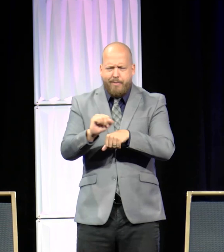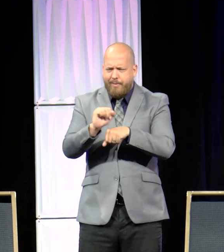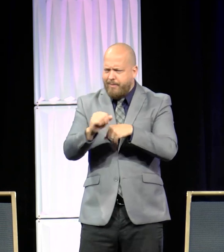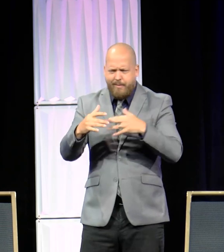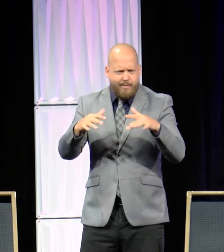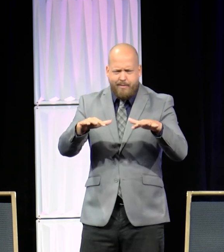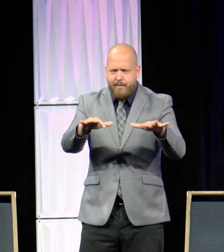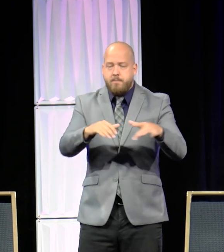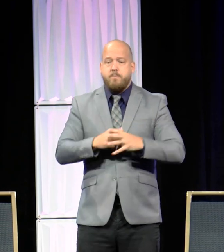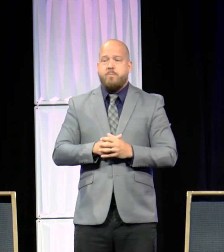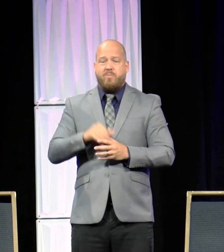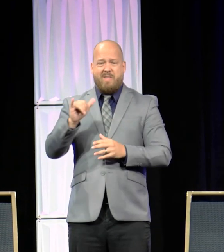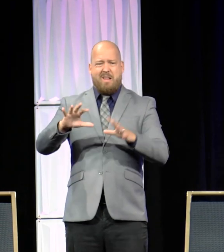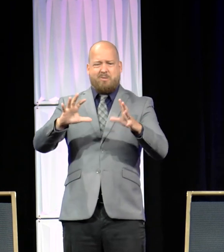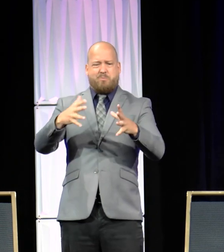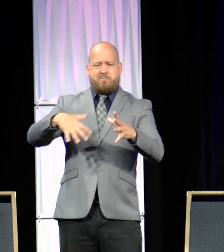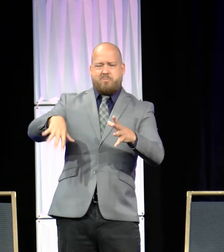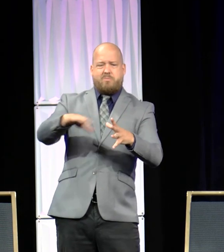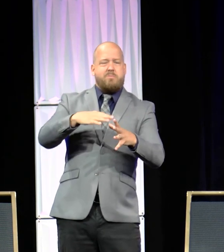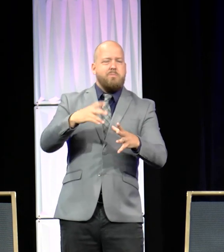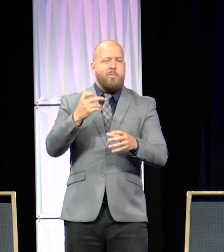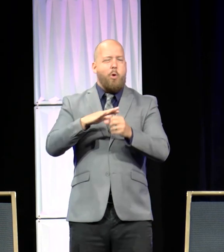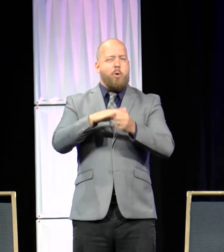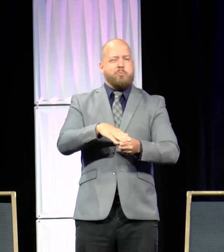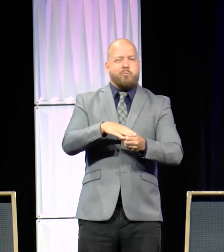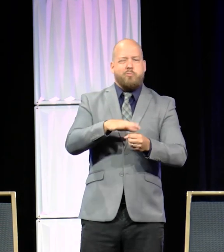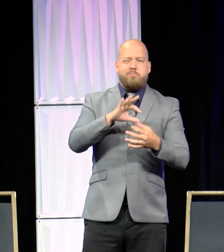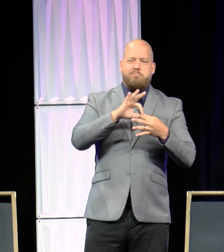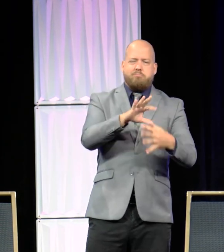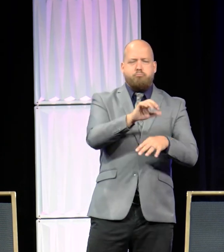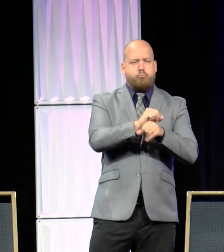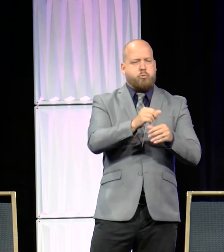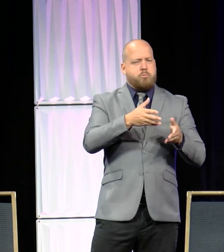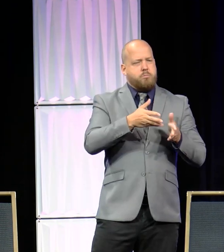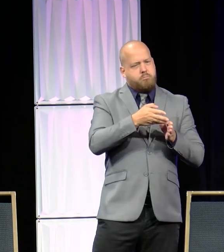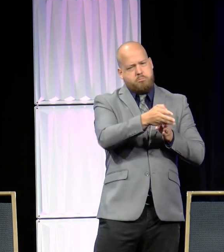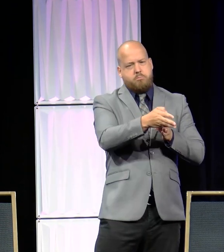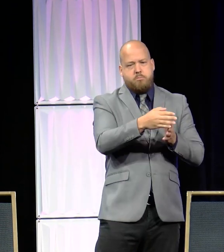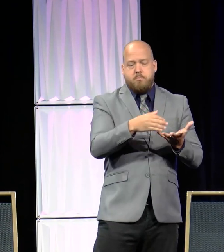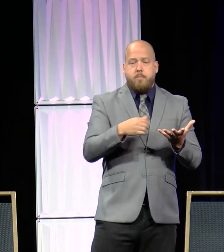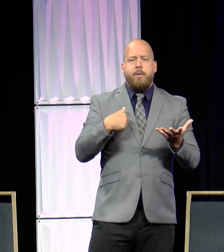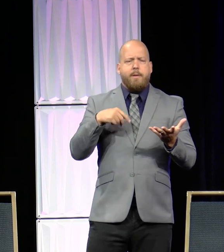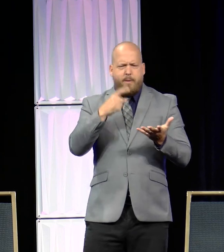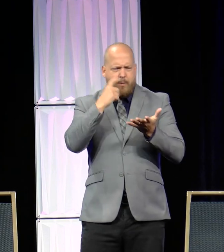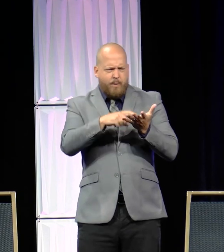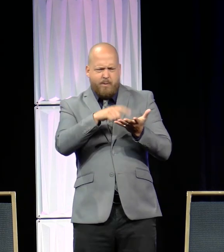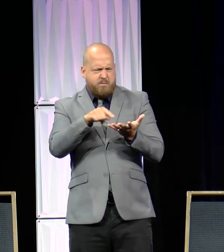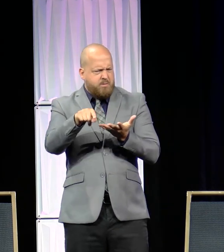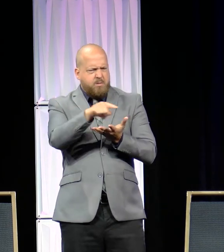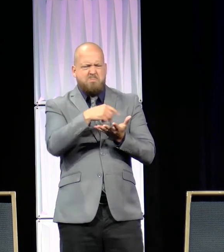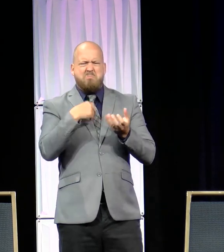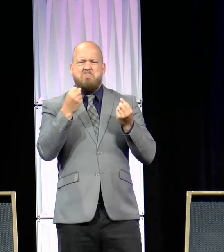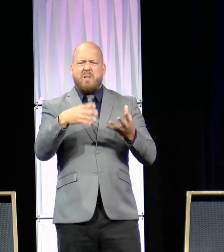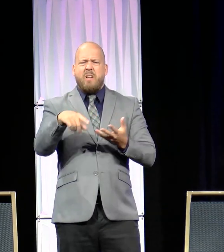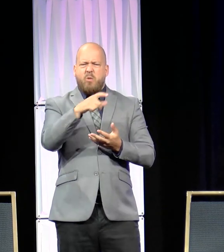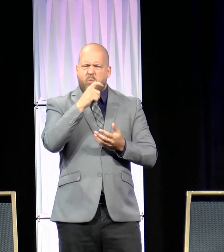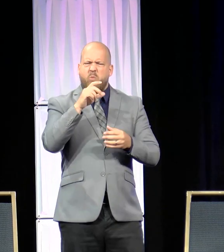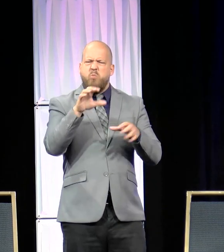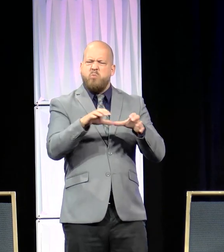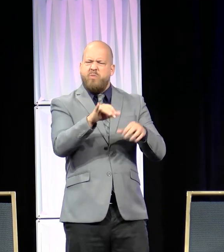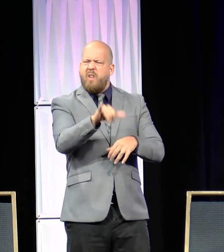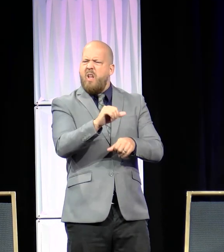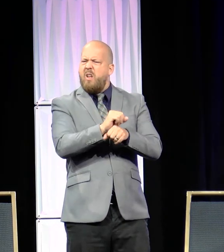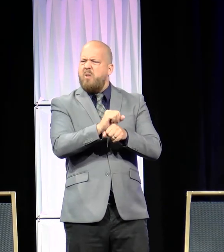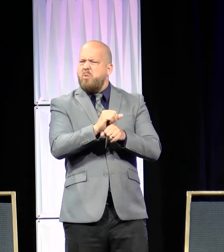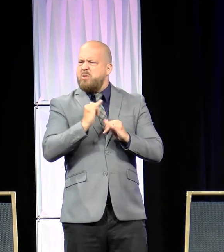work, you'll find yourself in spaces with other folks who are doing group oppression work that, you